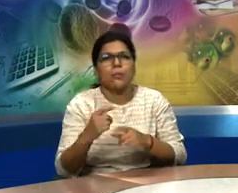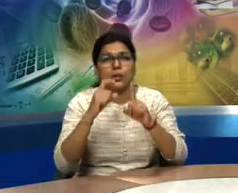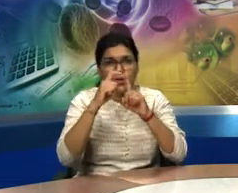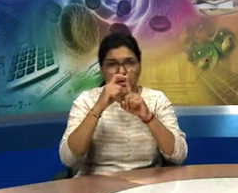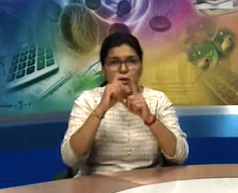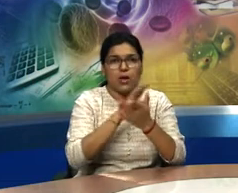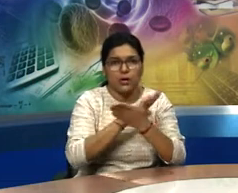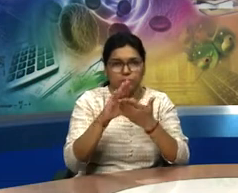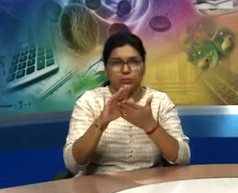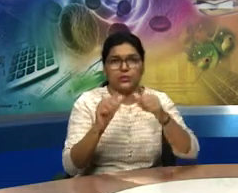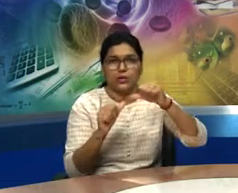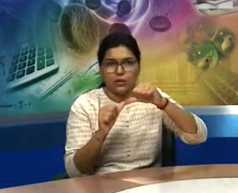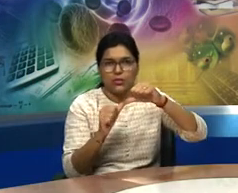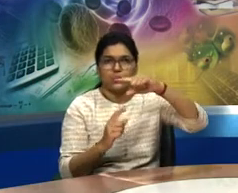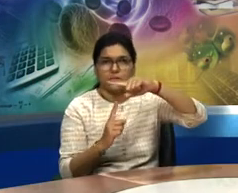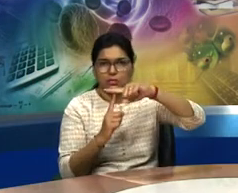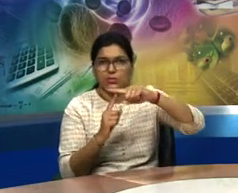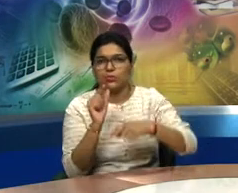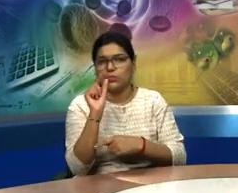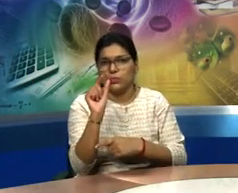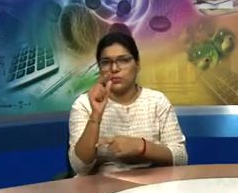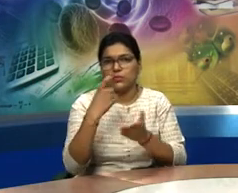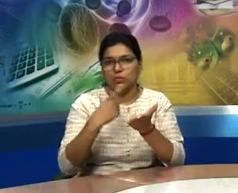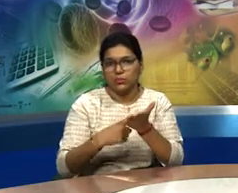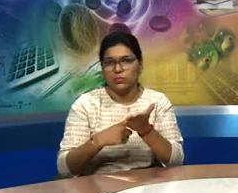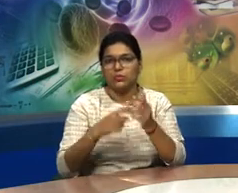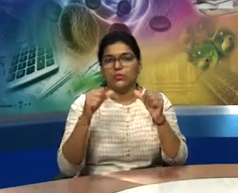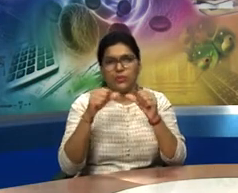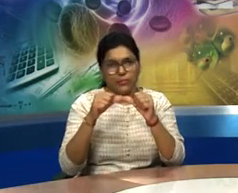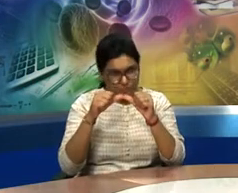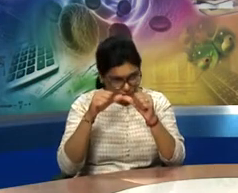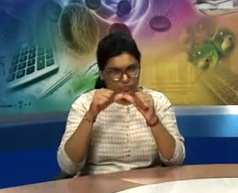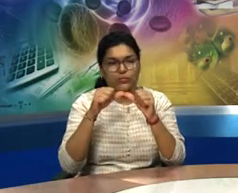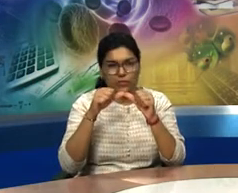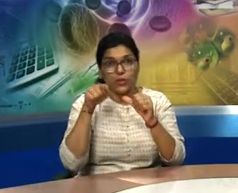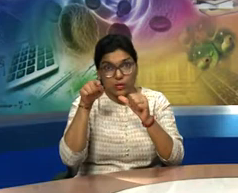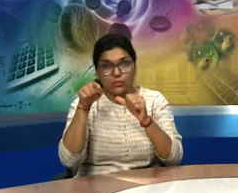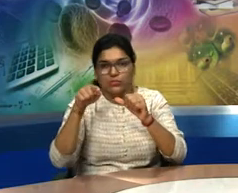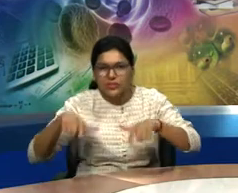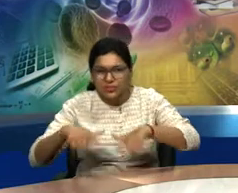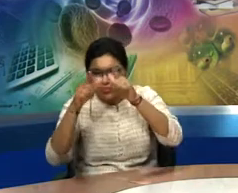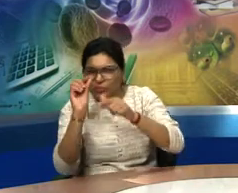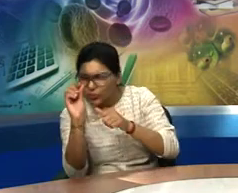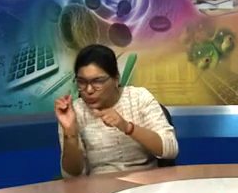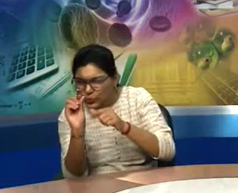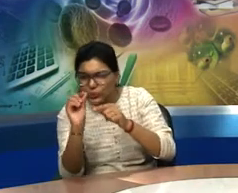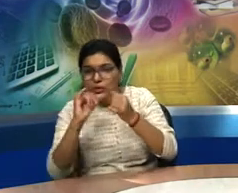we can take this poison, we can get this poison from the dhatura seeds, as they both